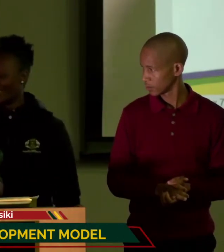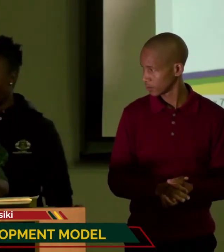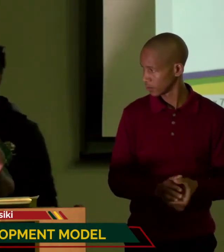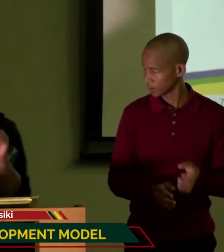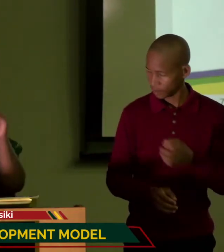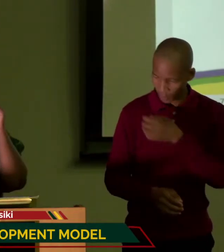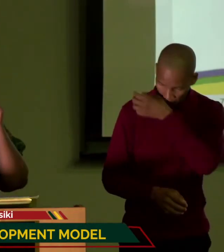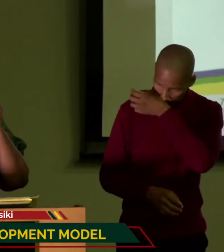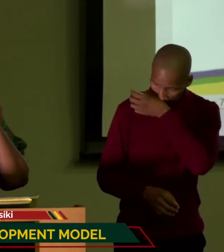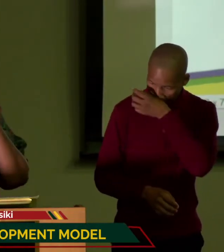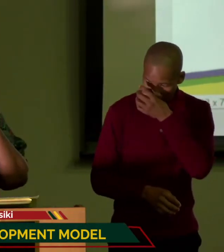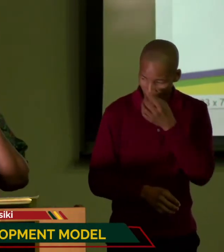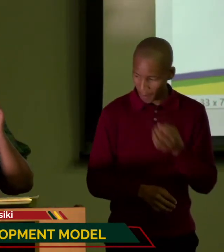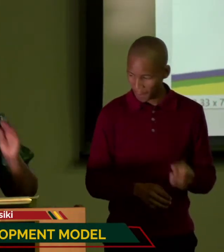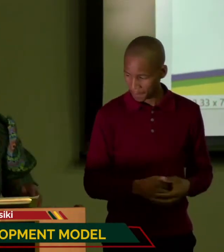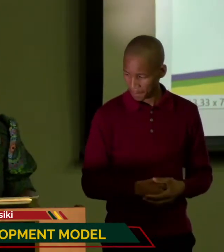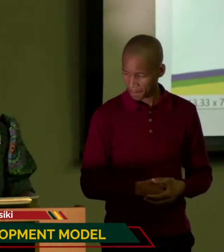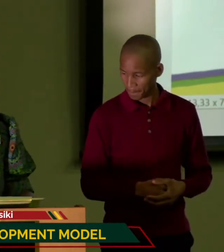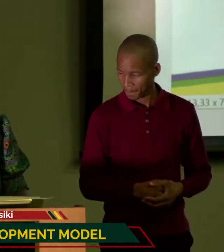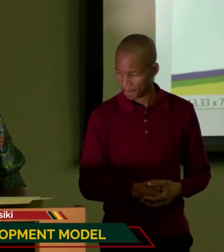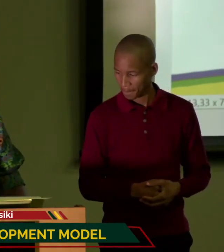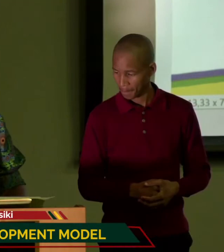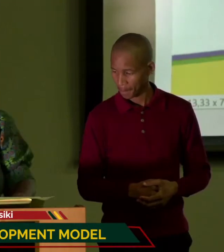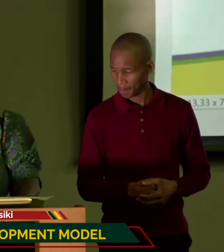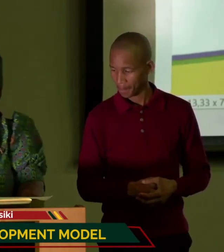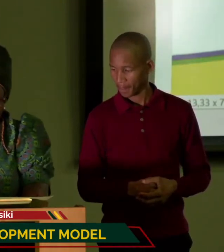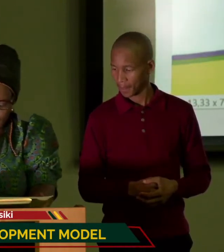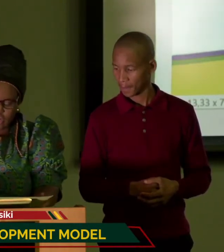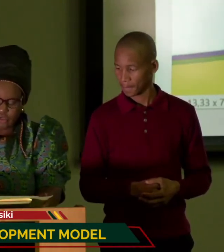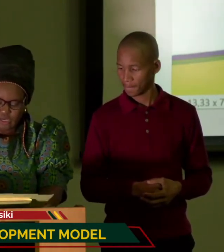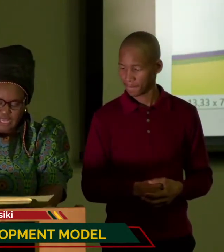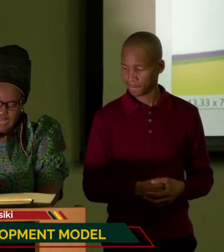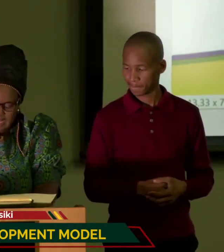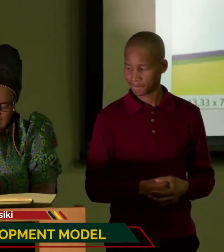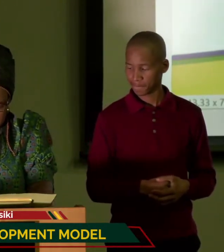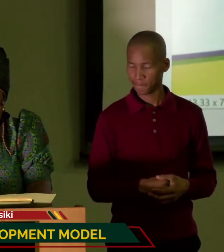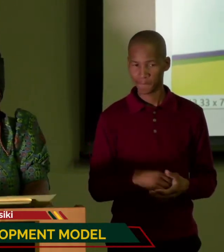Thank you, sorry. Went to the Tusong